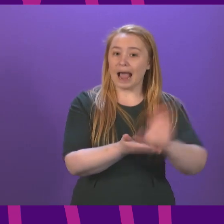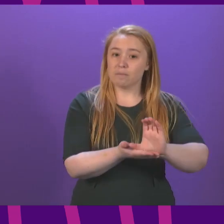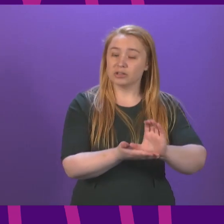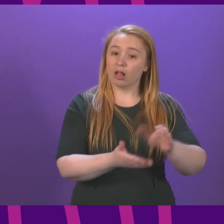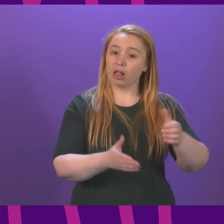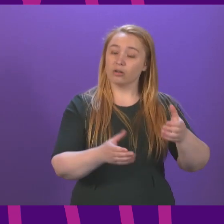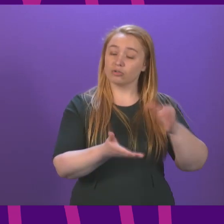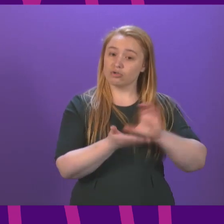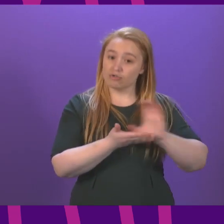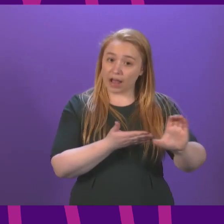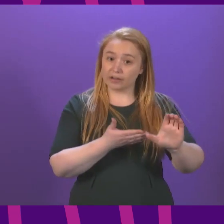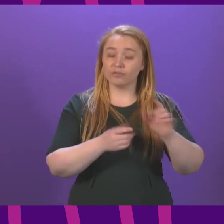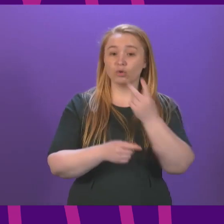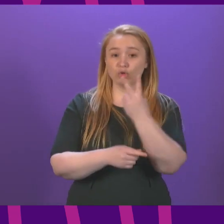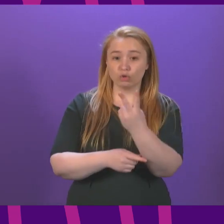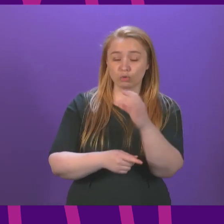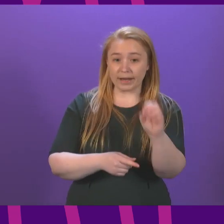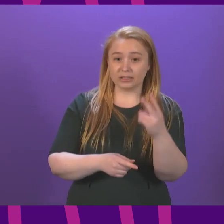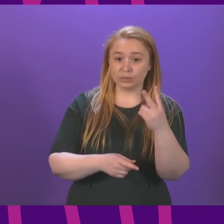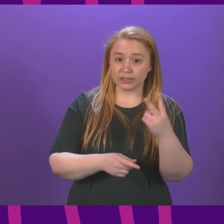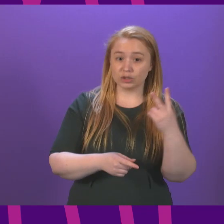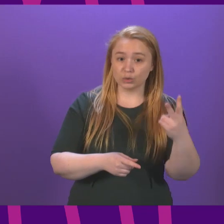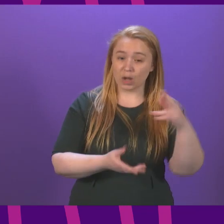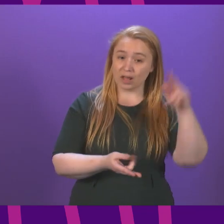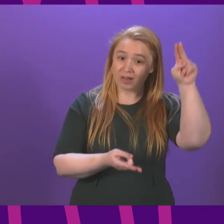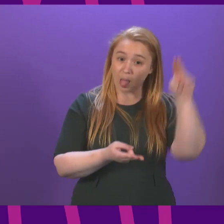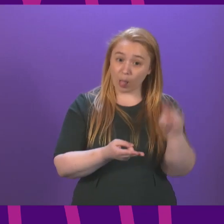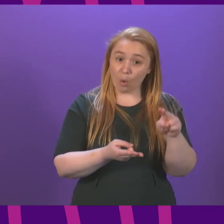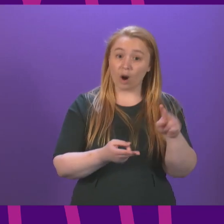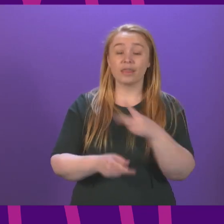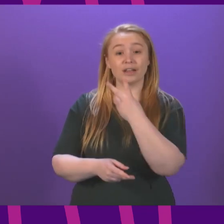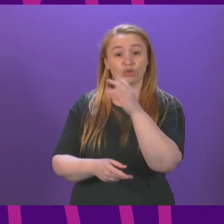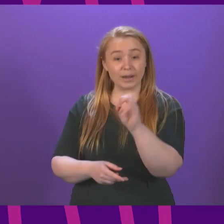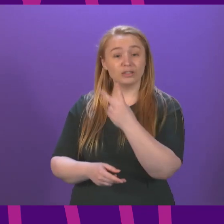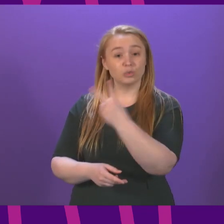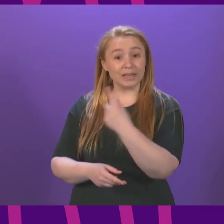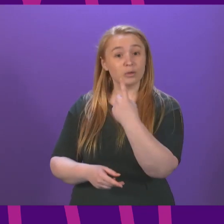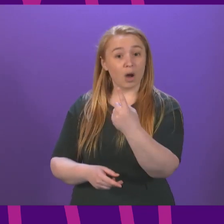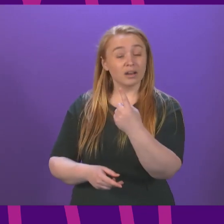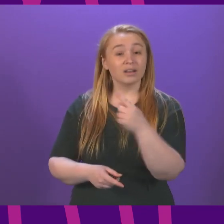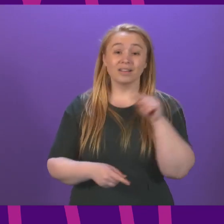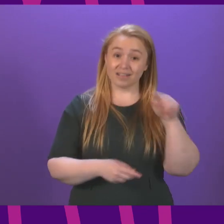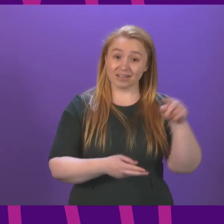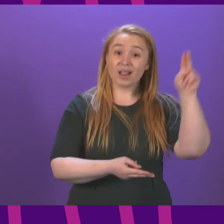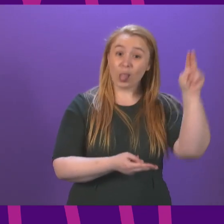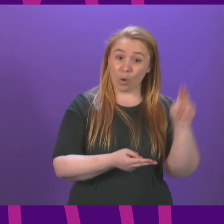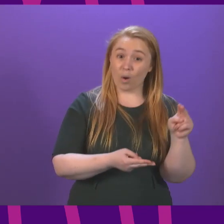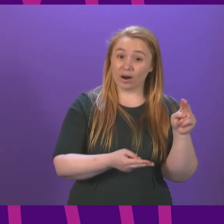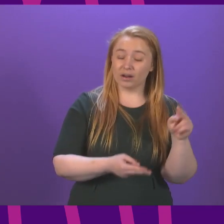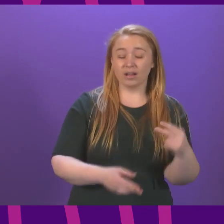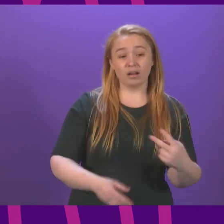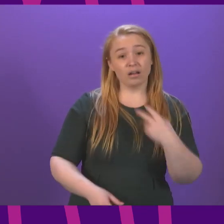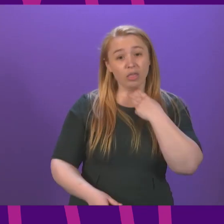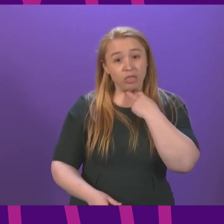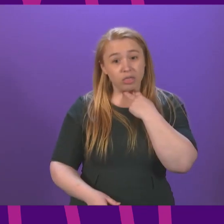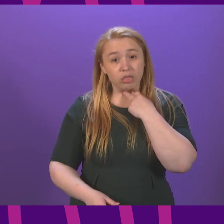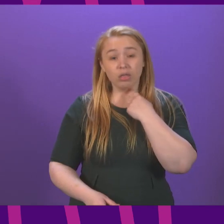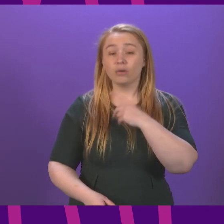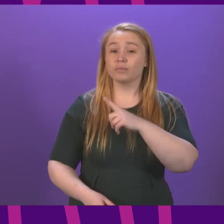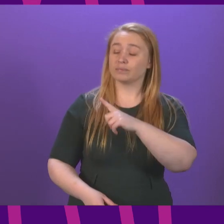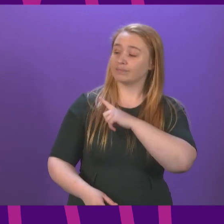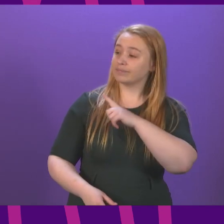-22 remains lower than it was in 2020-2021. That is disappointing because that is,